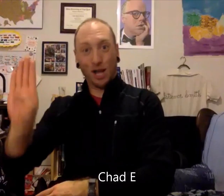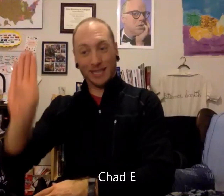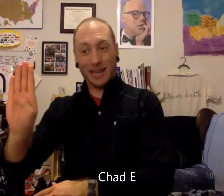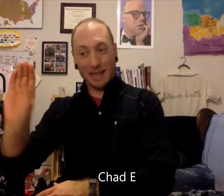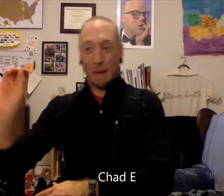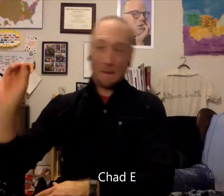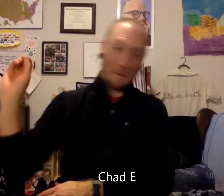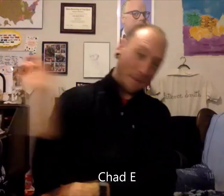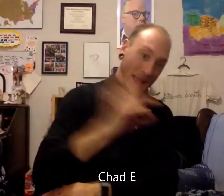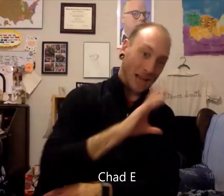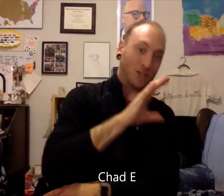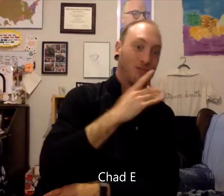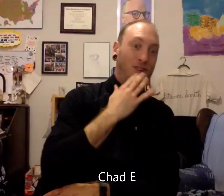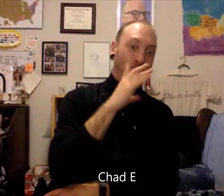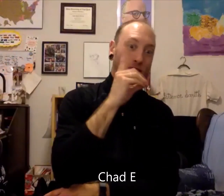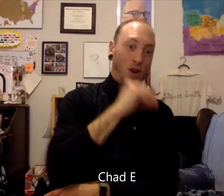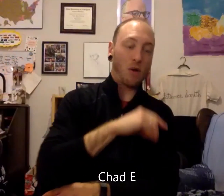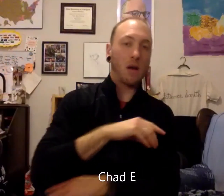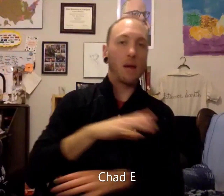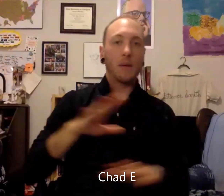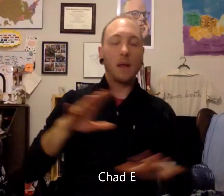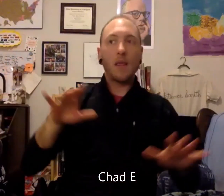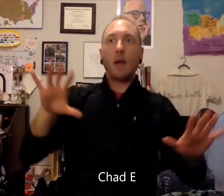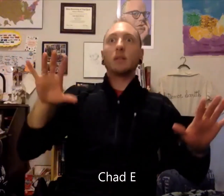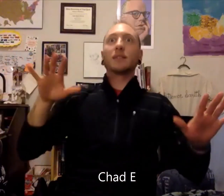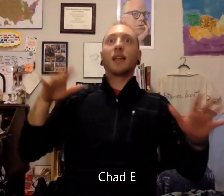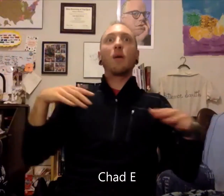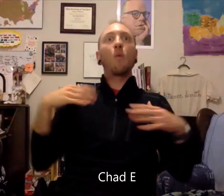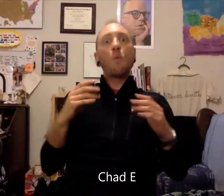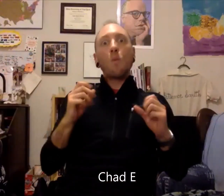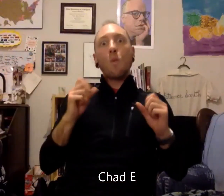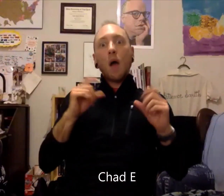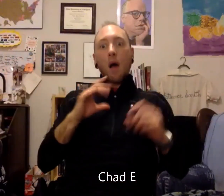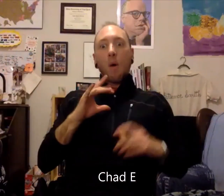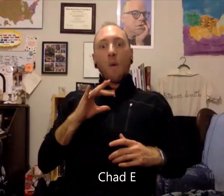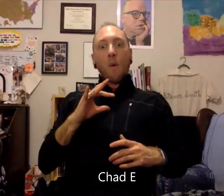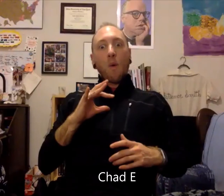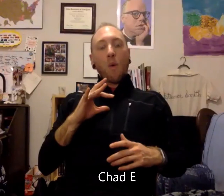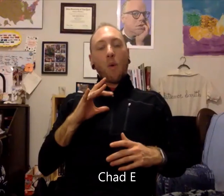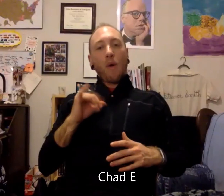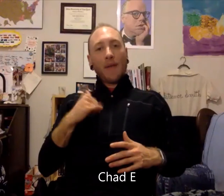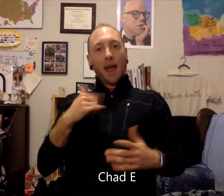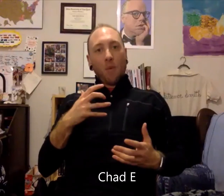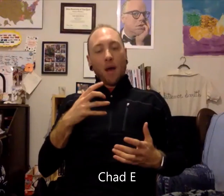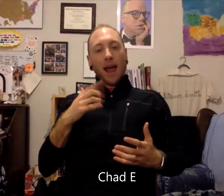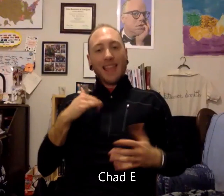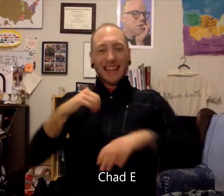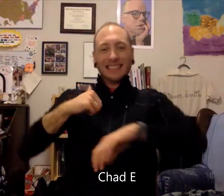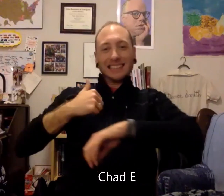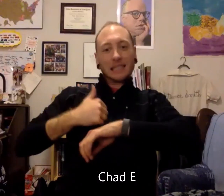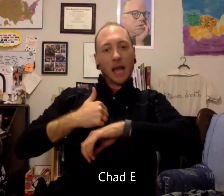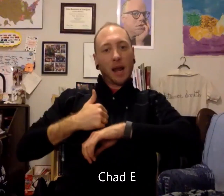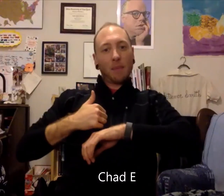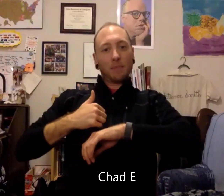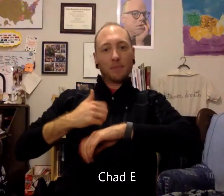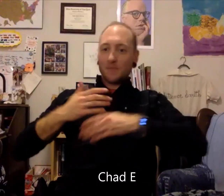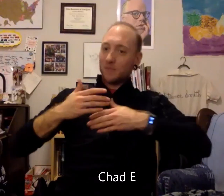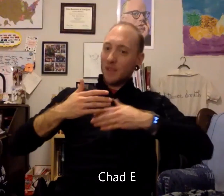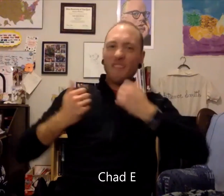the fellowship that I crave. And, and so what all this did was set me up for life. That the thing about being a